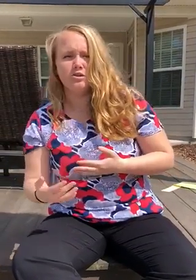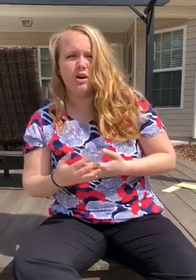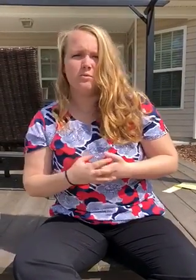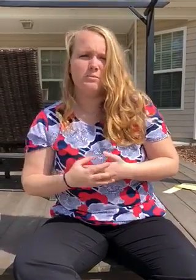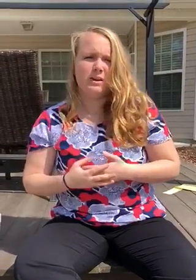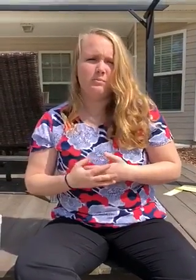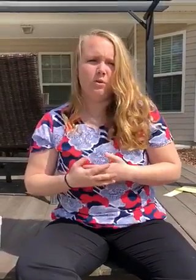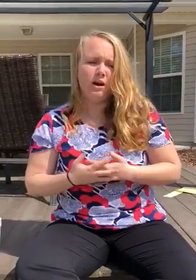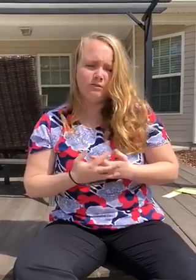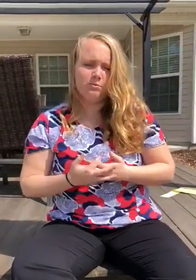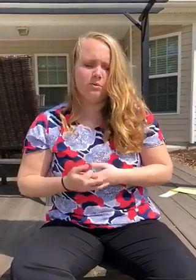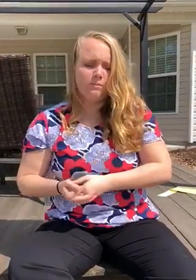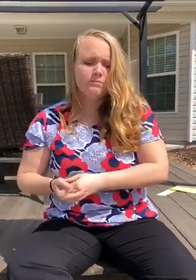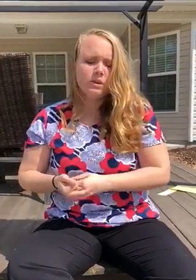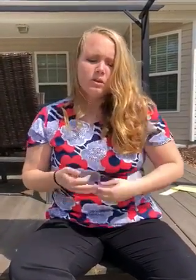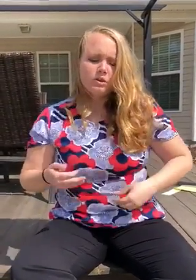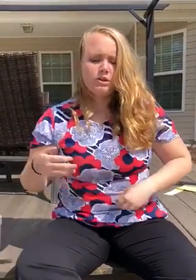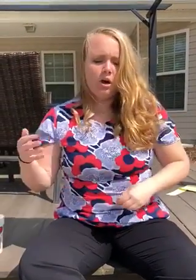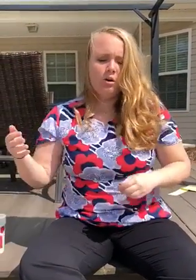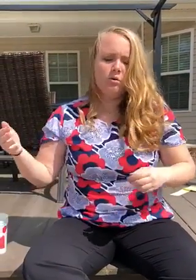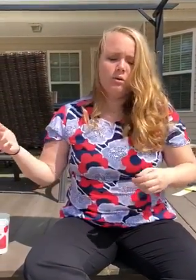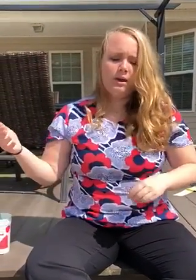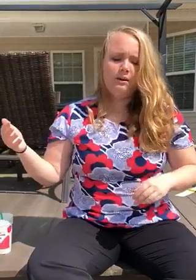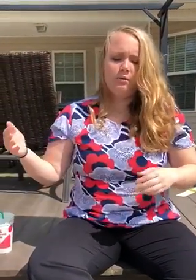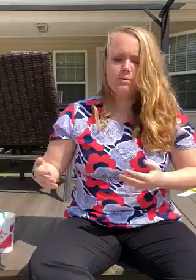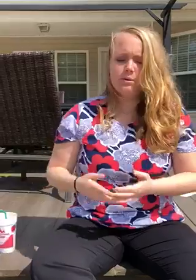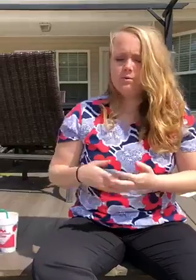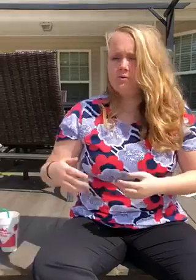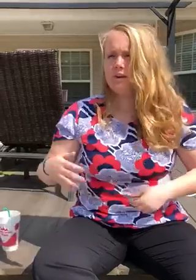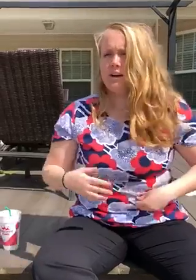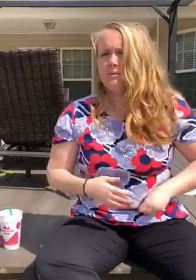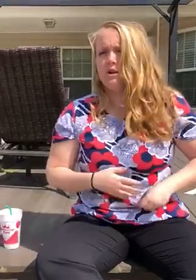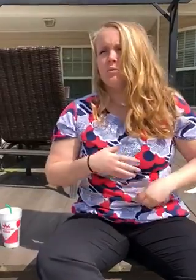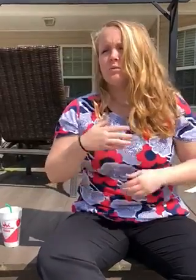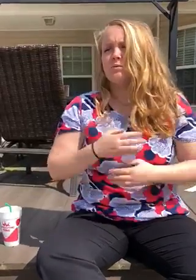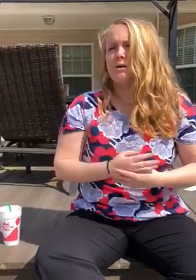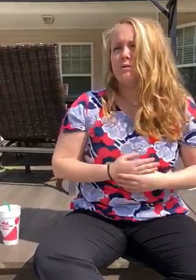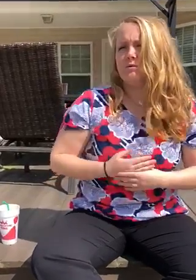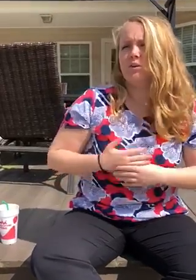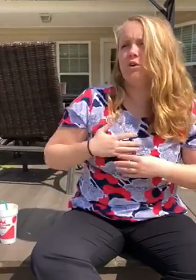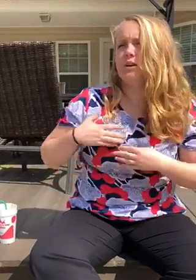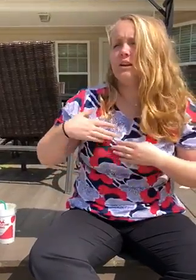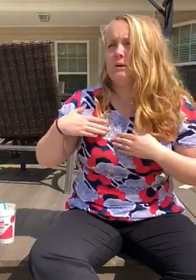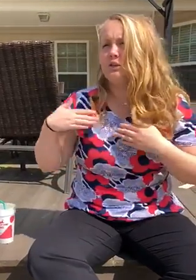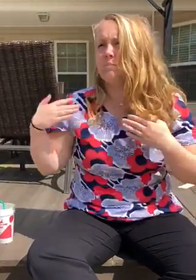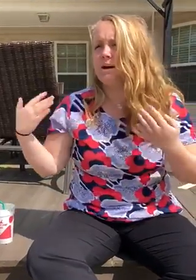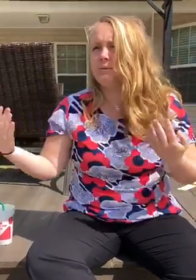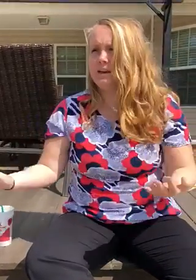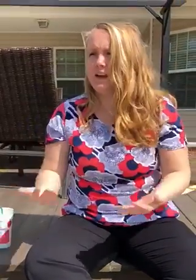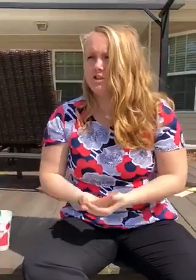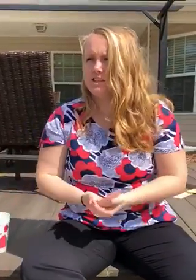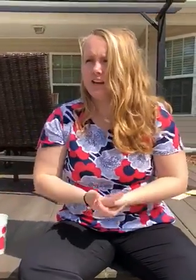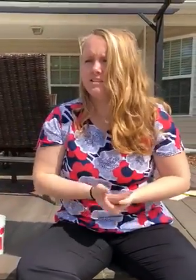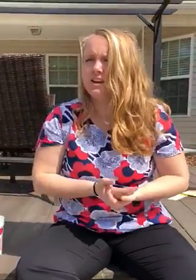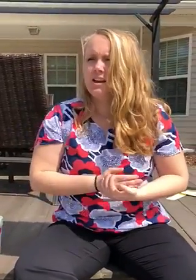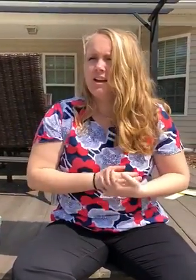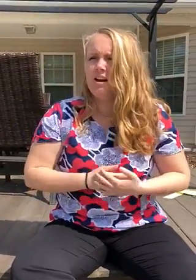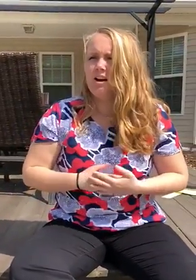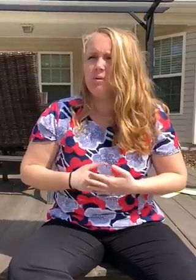John would be more comfortable. So if we were to refer him, we would write a referral and he would show up at a pediatric dentist.